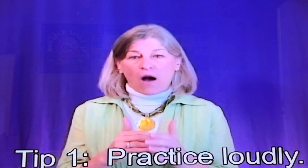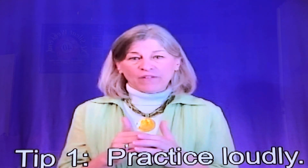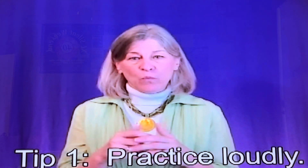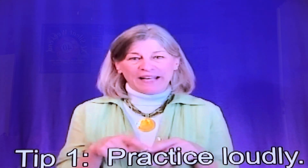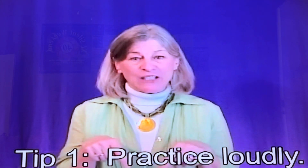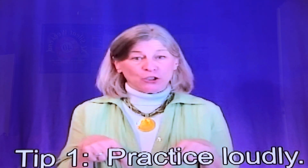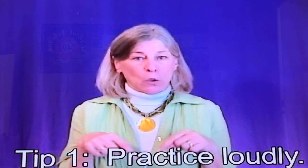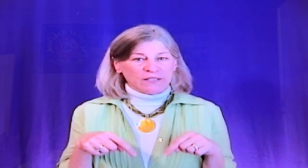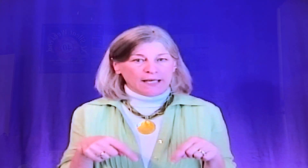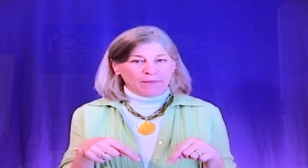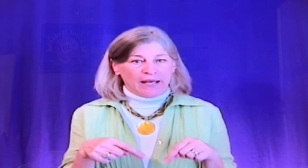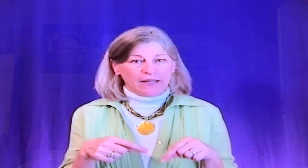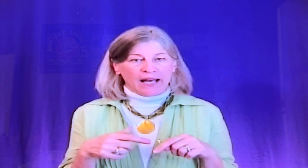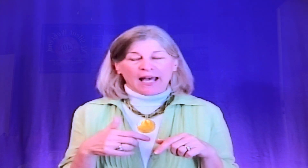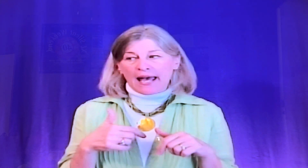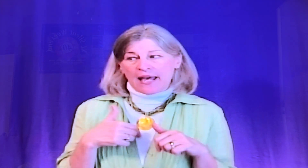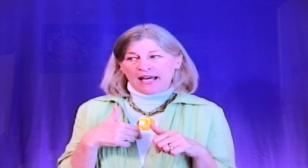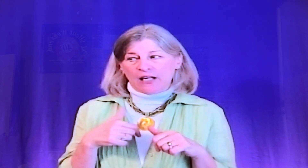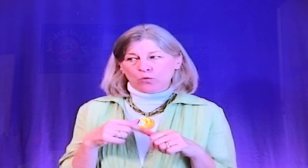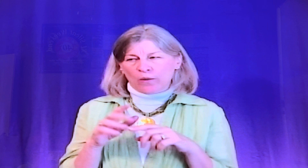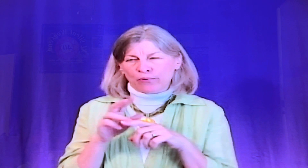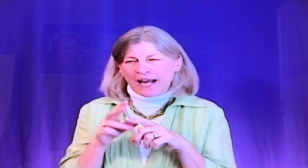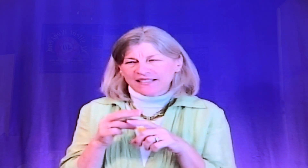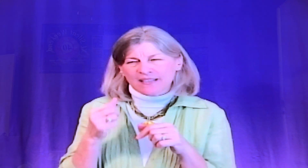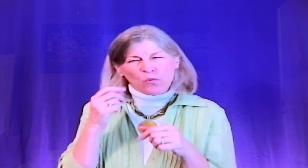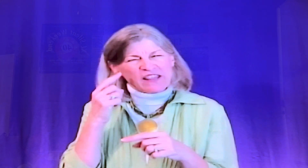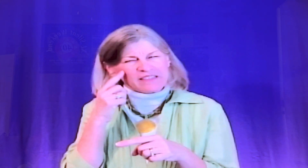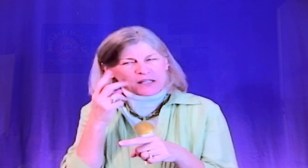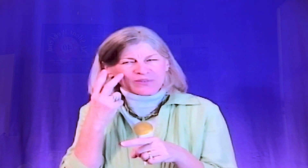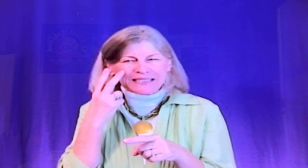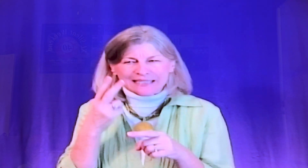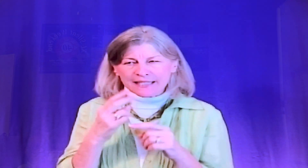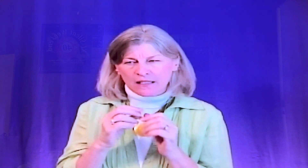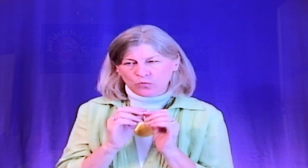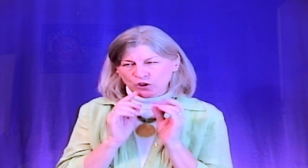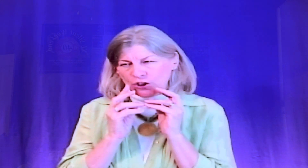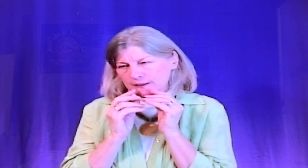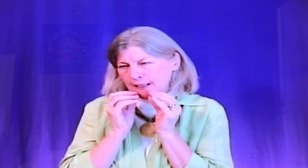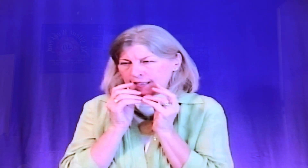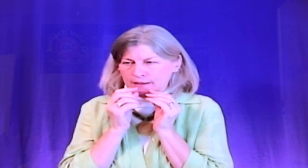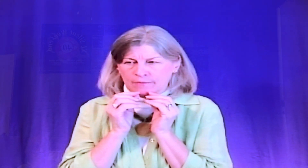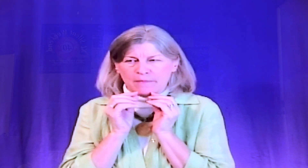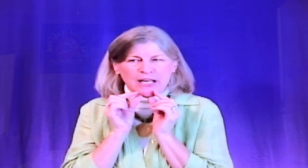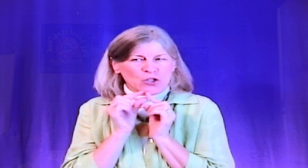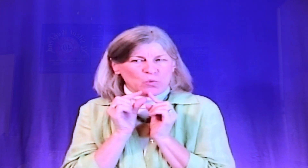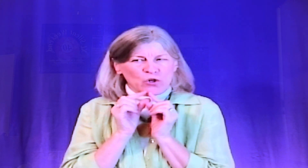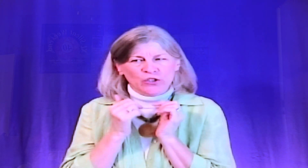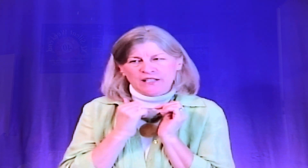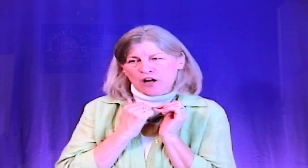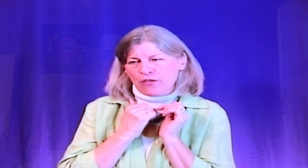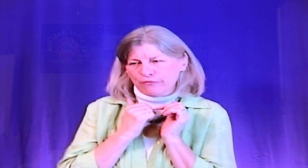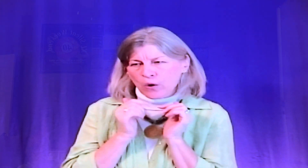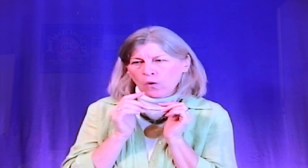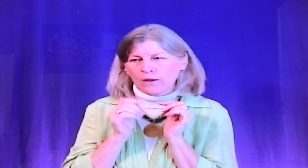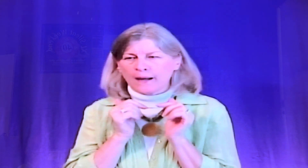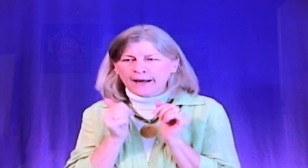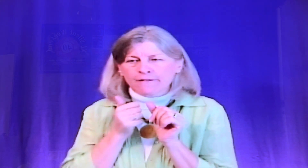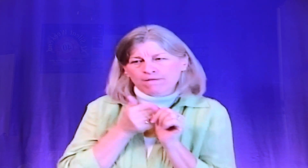Often we get so timid and we're practicing, we think we see it, and we're just kind of making the words in our throat, kind of